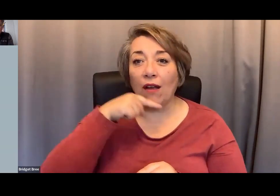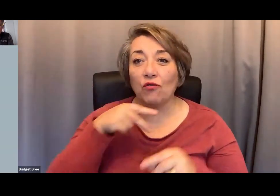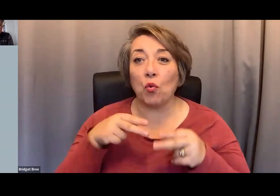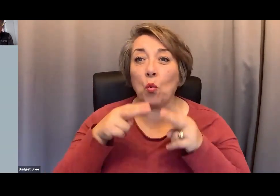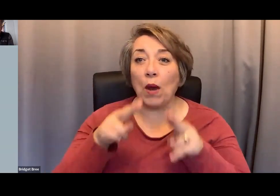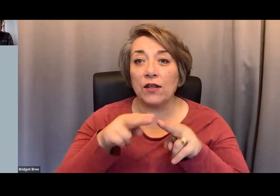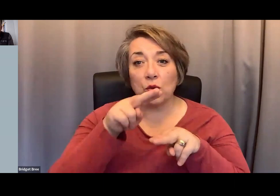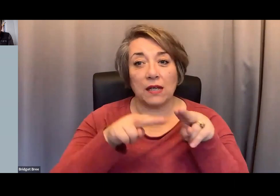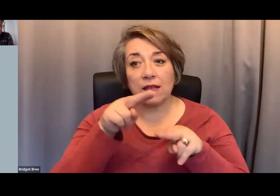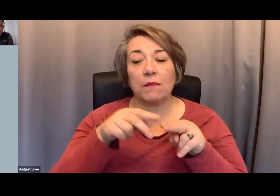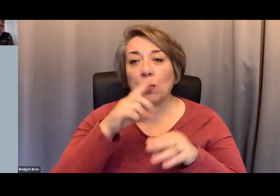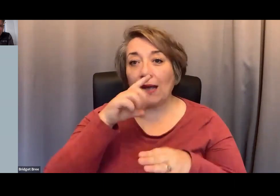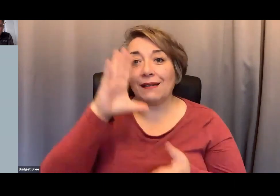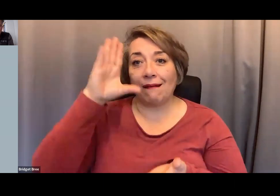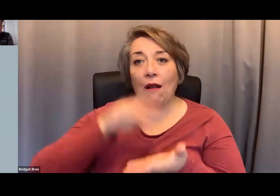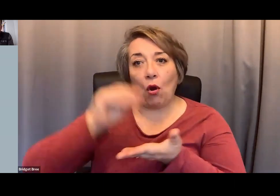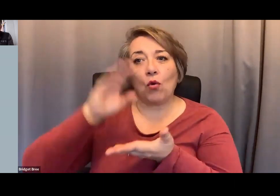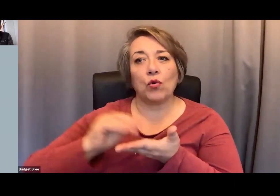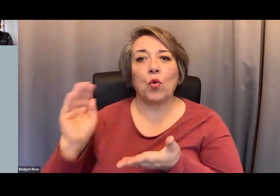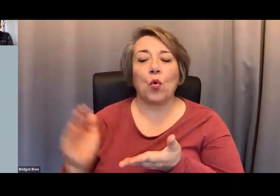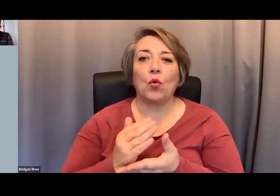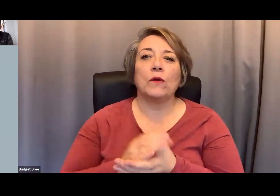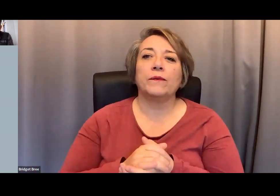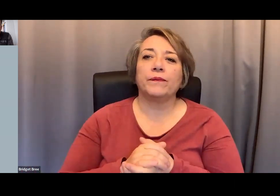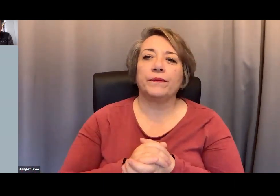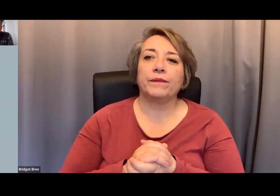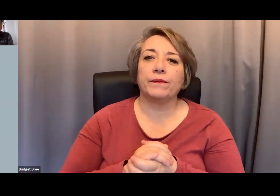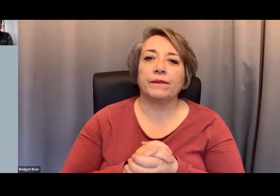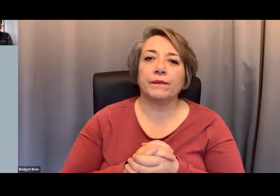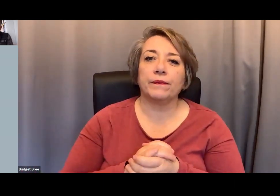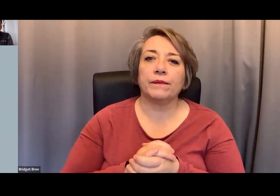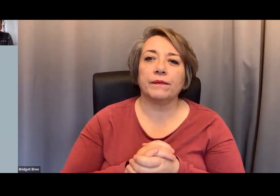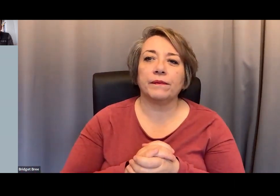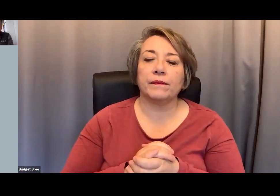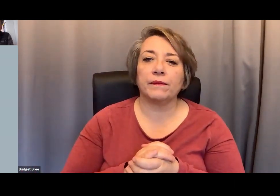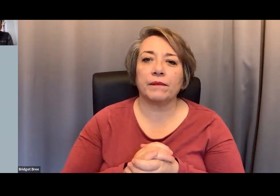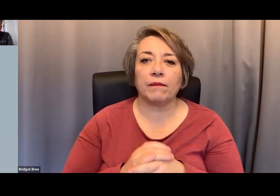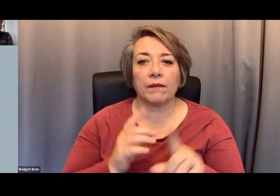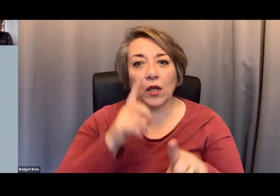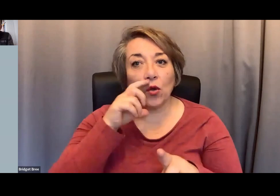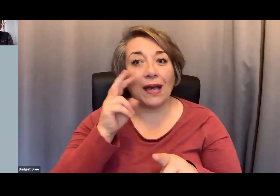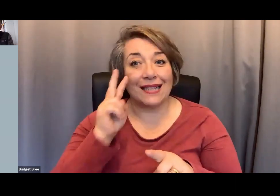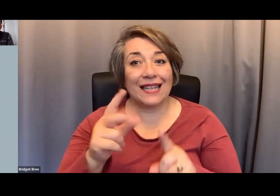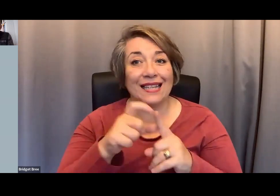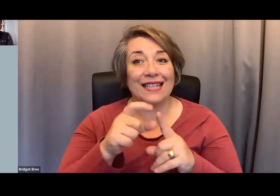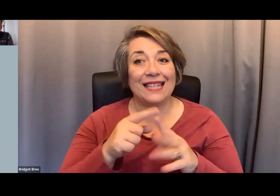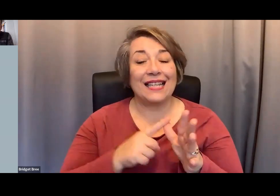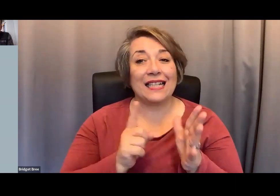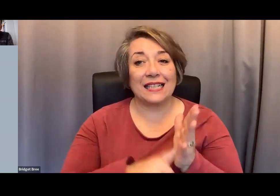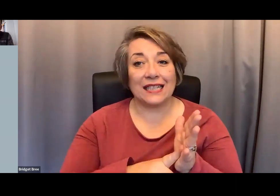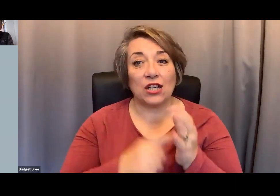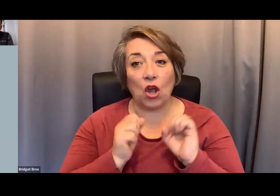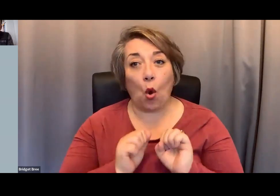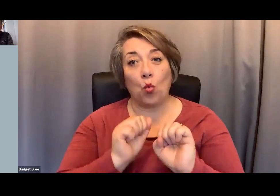download, either through the homepage of home.earth/donut or Deal's own website. I guess, Leonora, if you can share